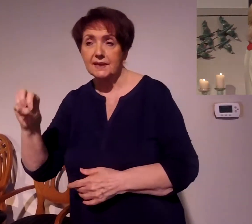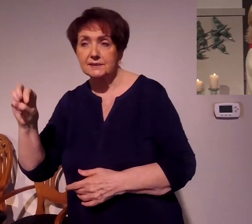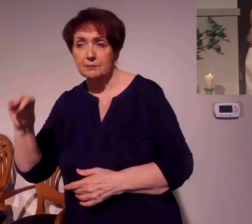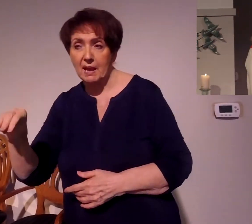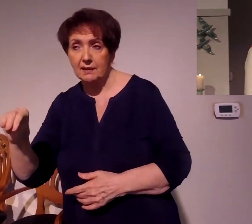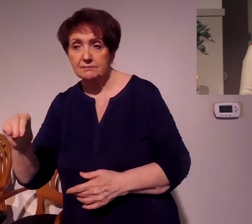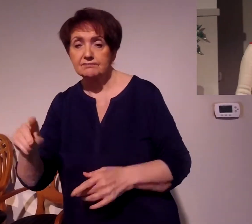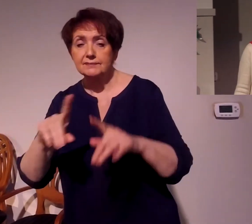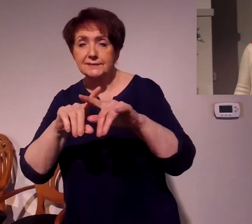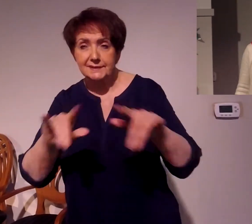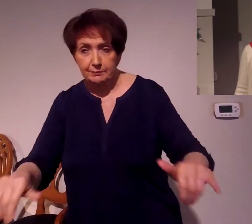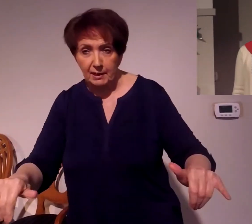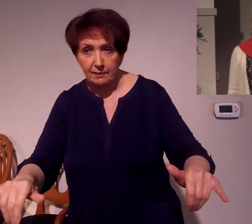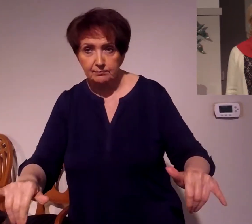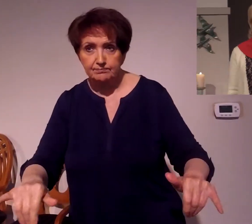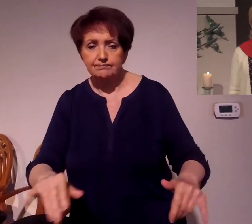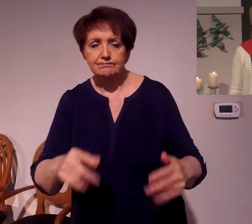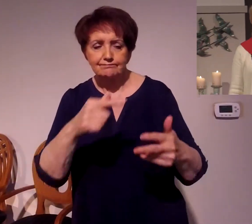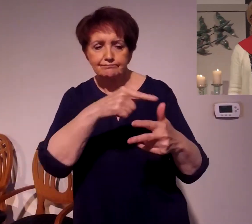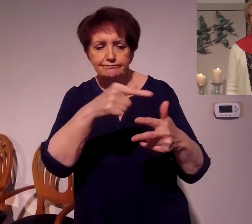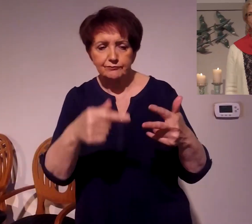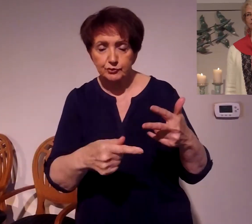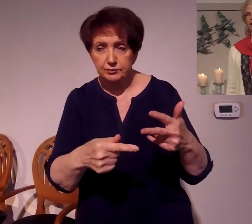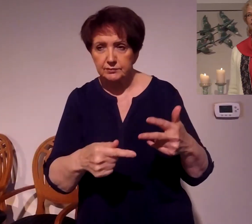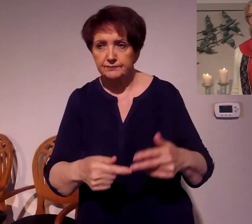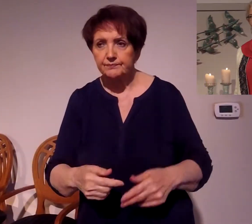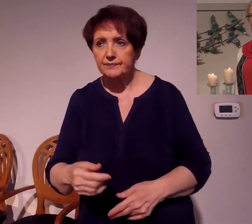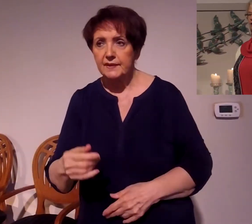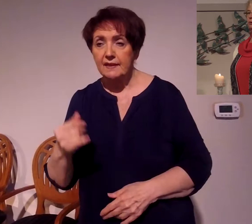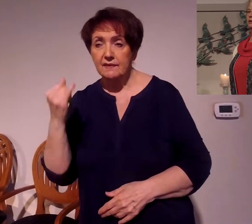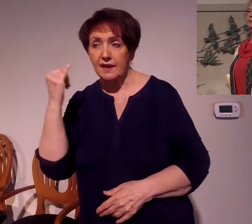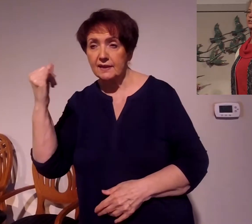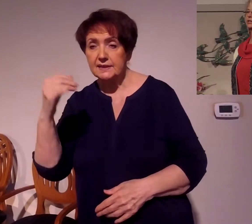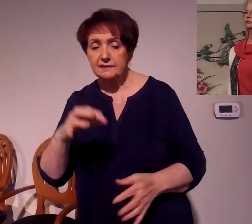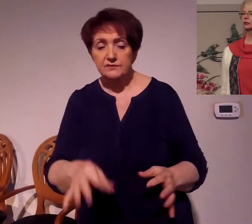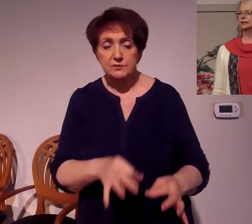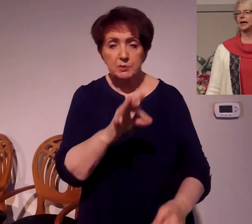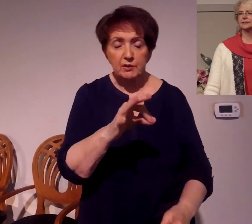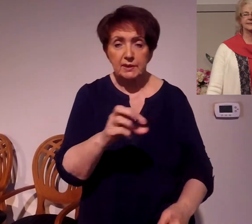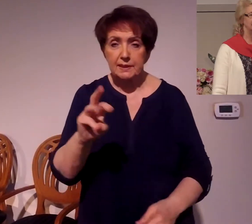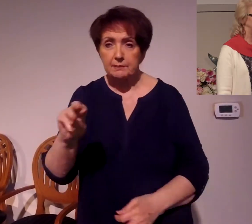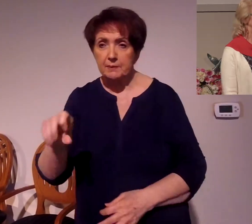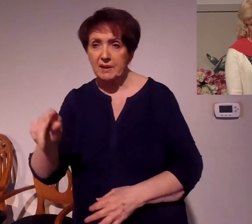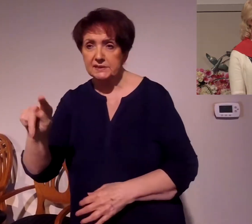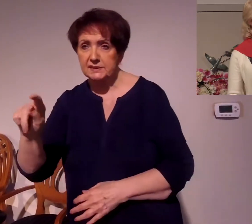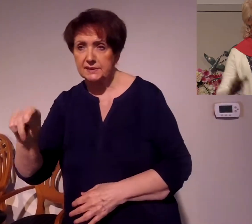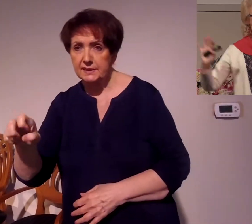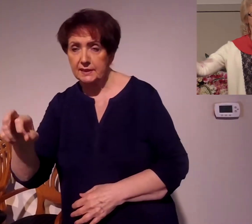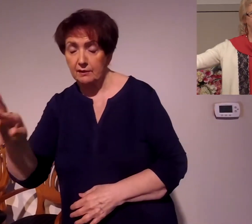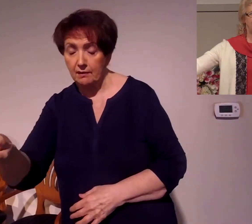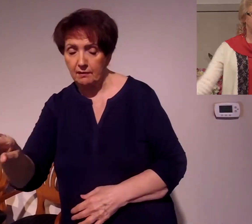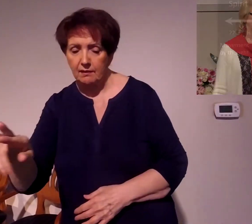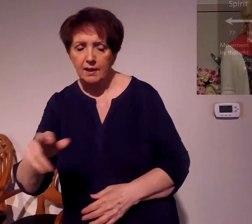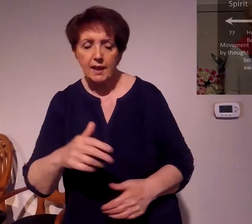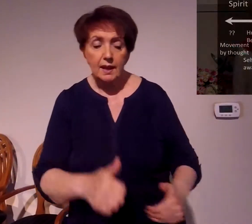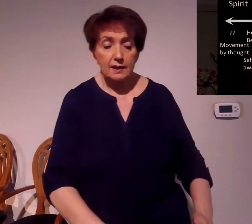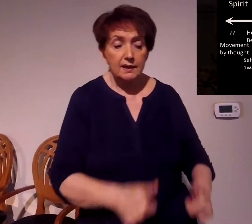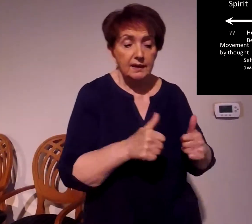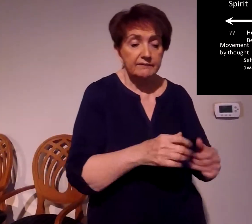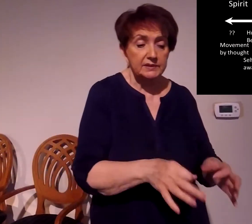go. So we have this idea of spirit and matter, right? And we could particularly like to say living spirit, dead